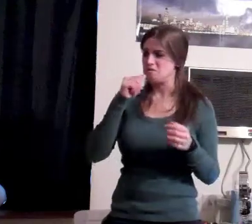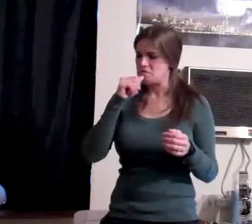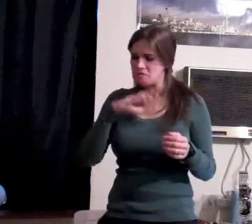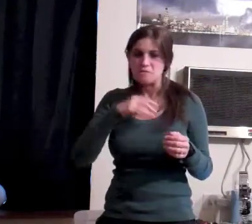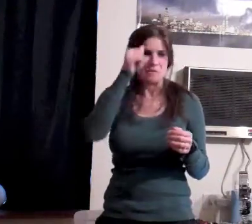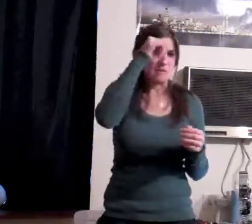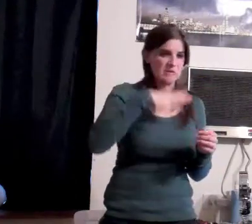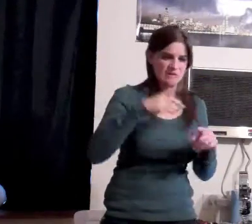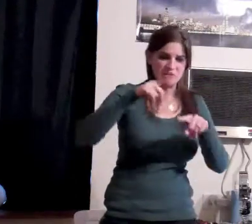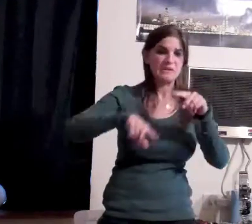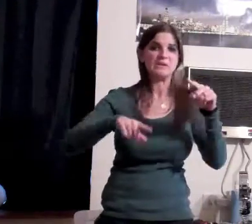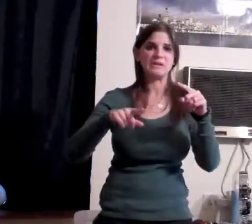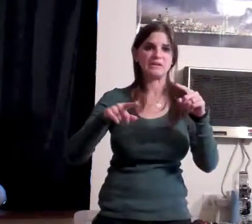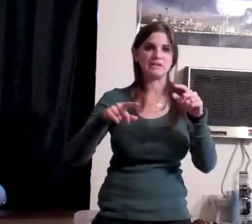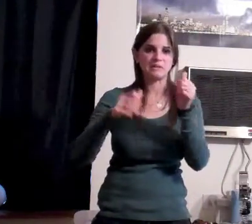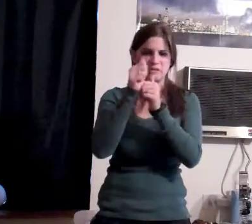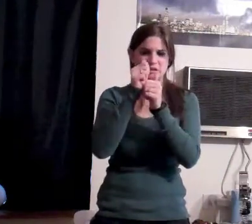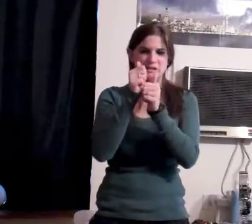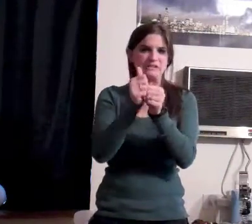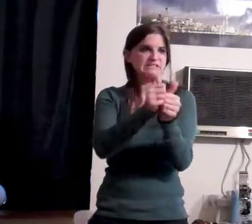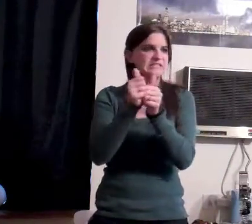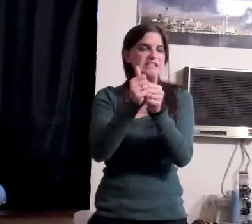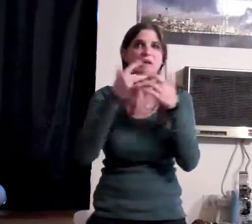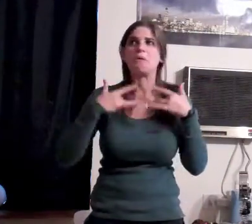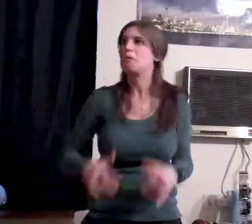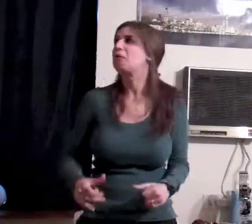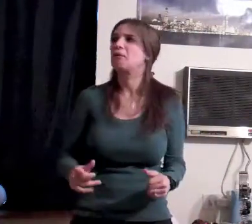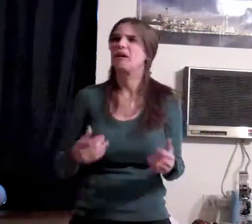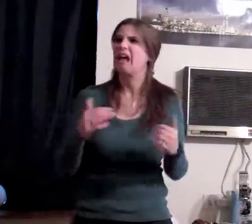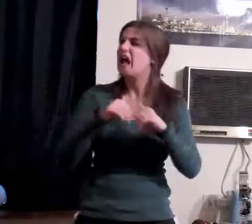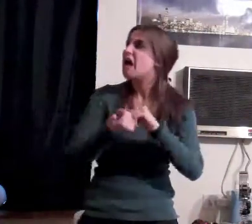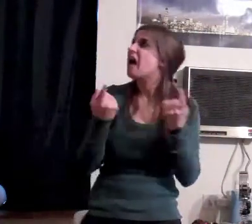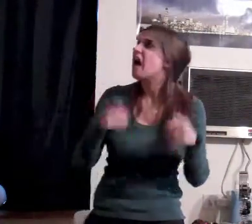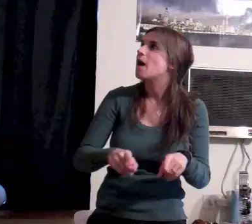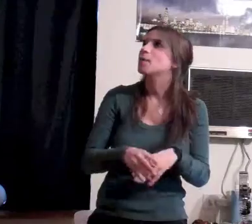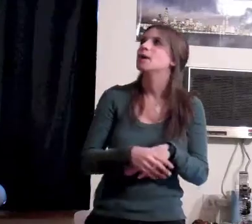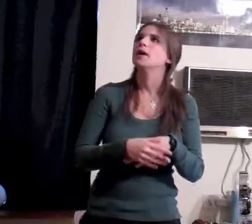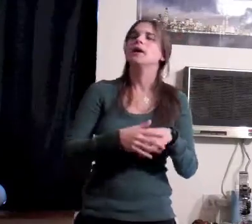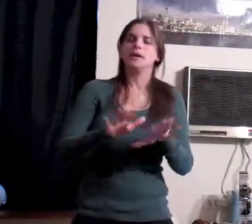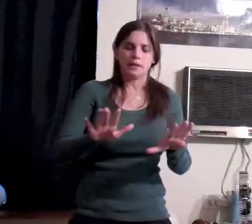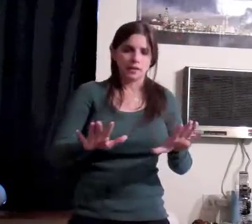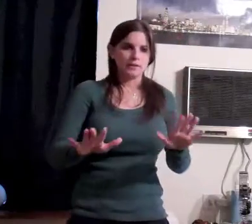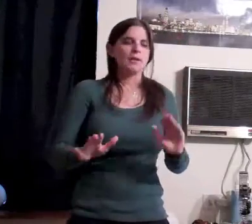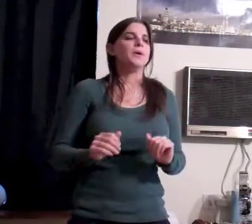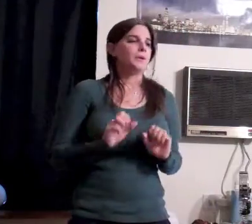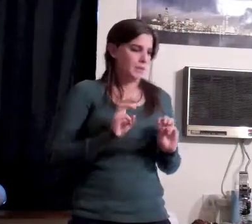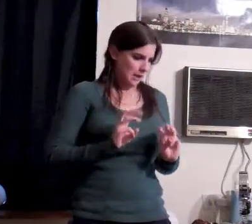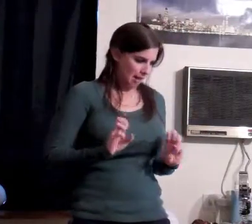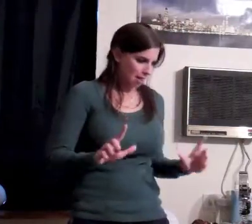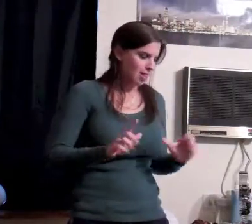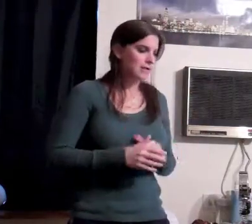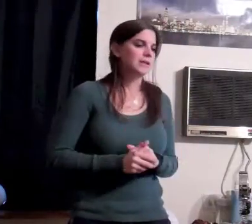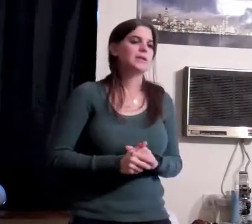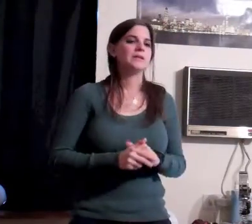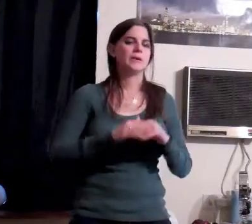naked, Mom, so how could that ever happen? And then I go, well, and then I put my Margaret Mead hat on. Human males